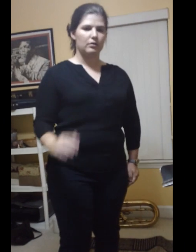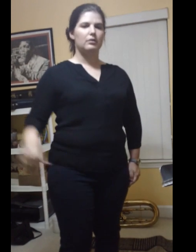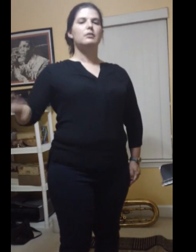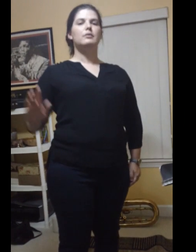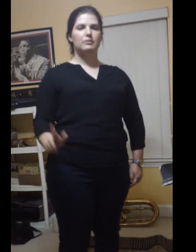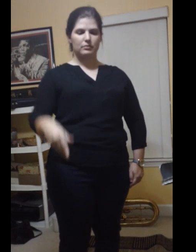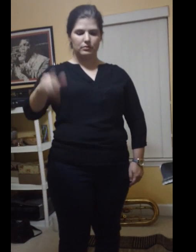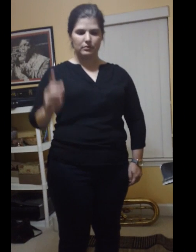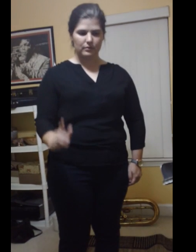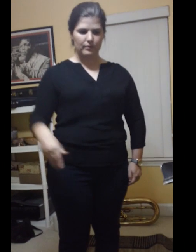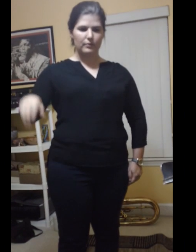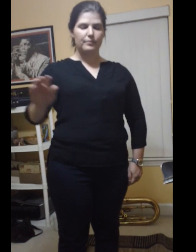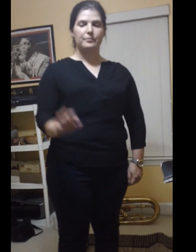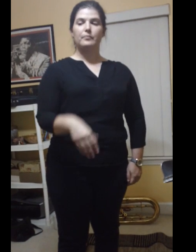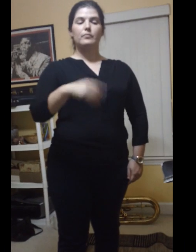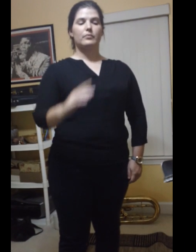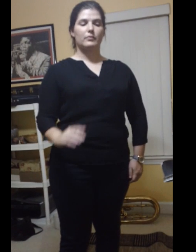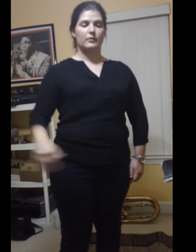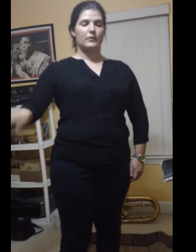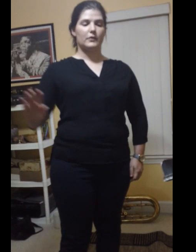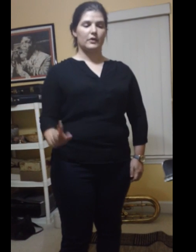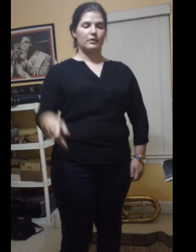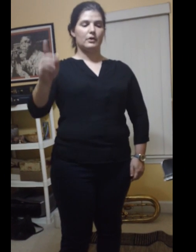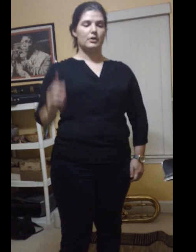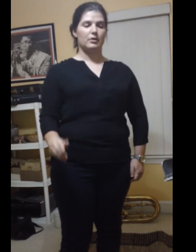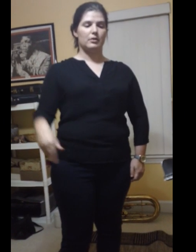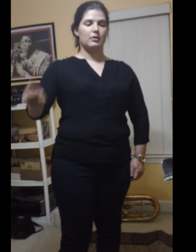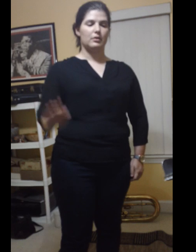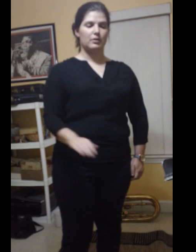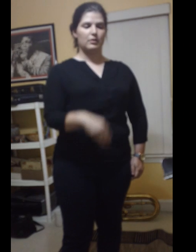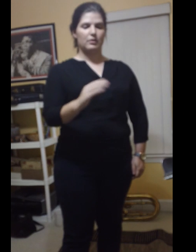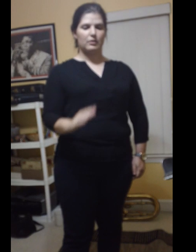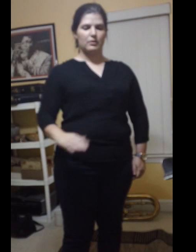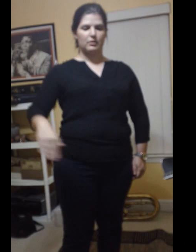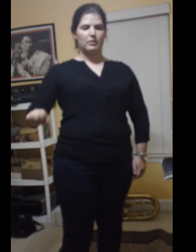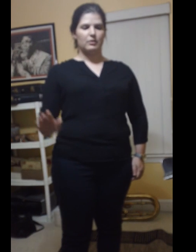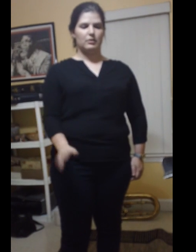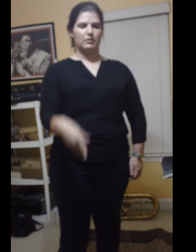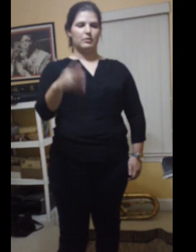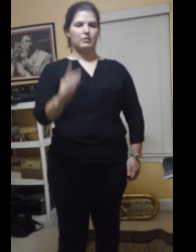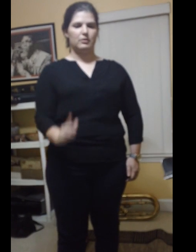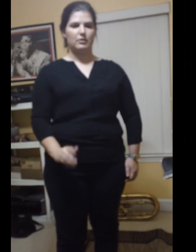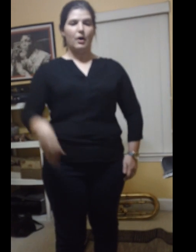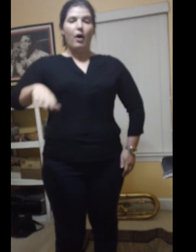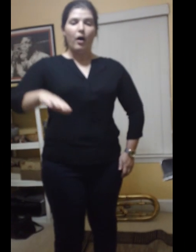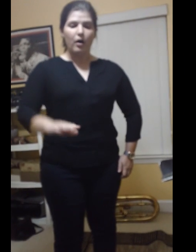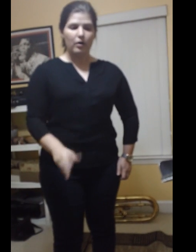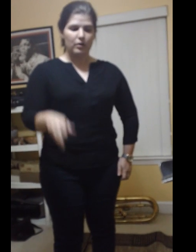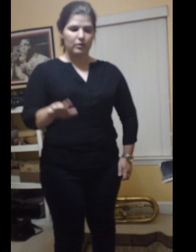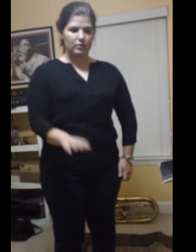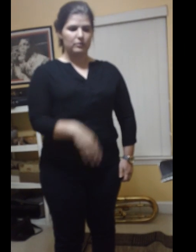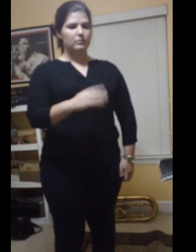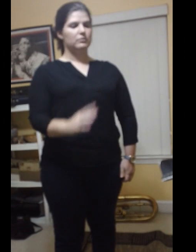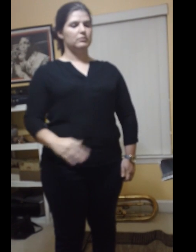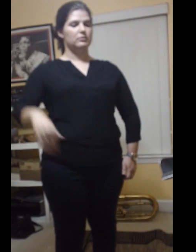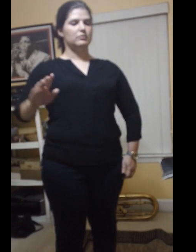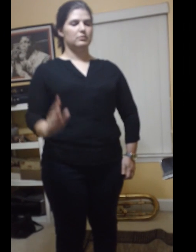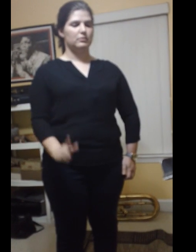all rejoice who have a voice to raise, And may God